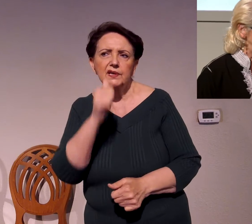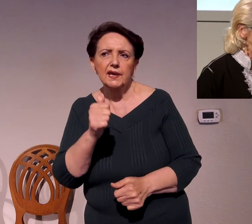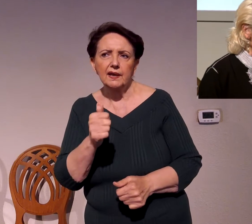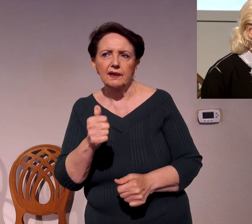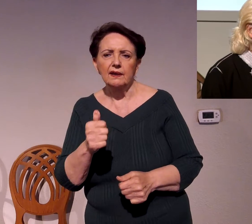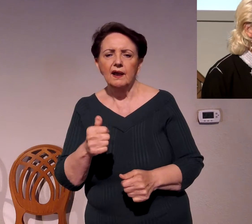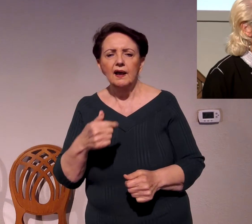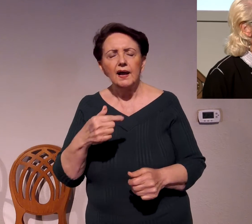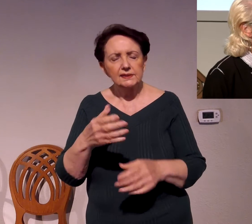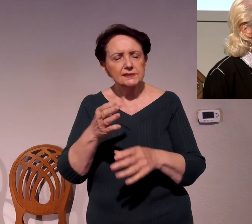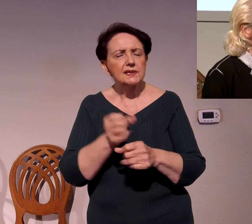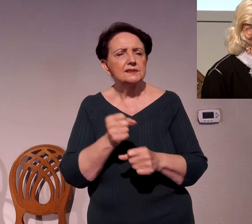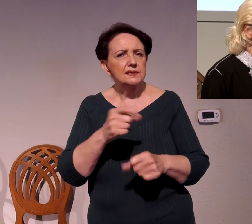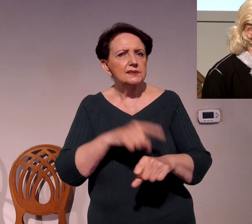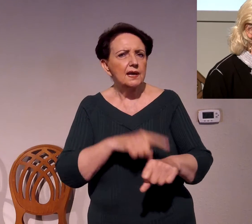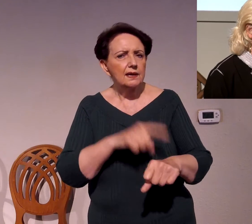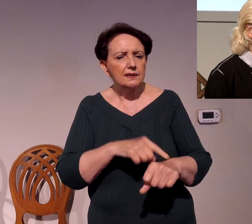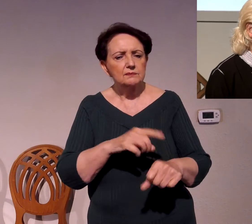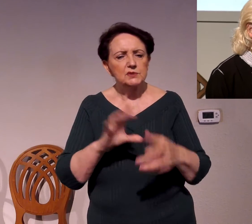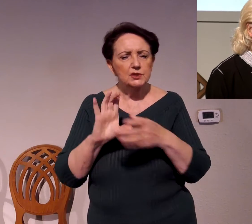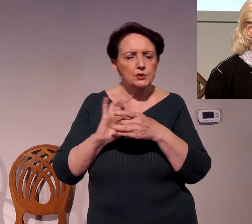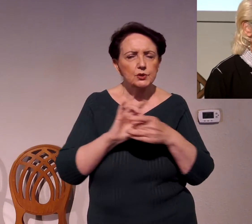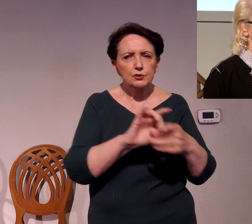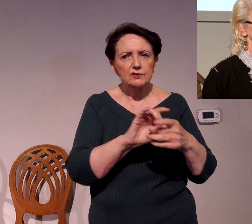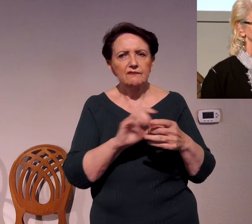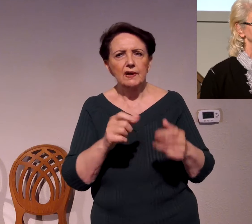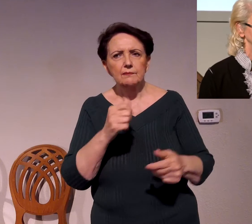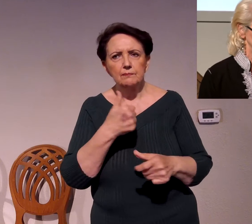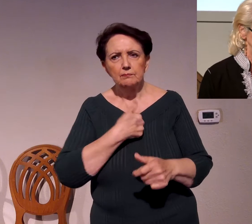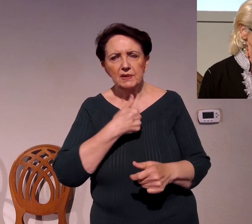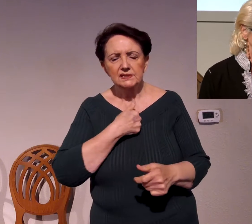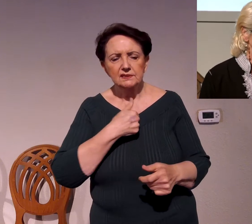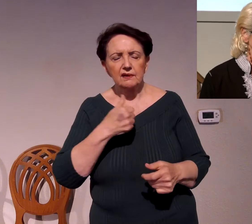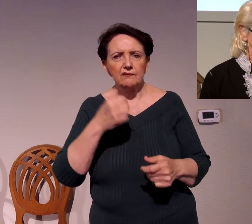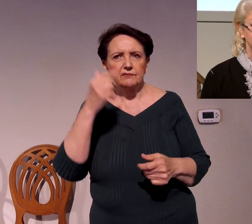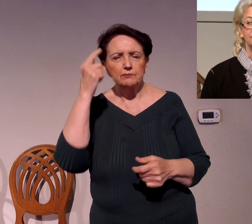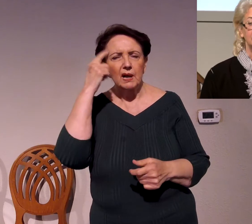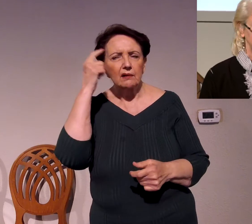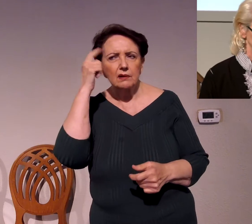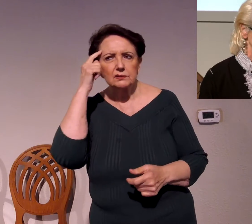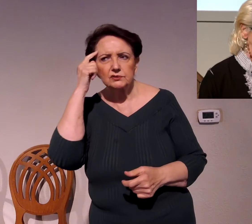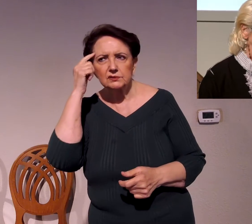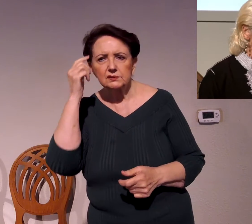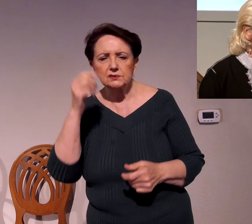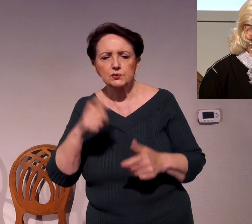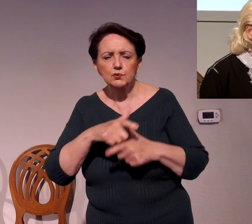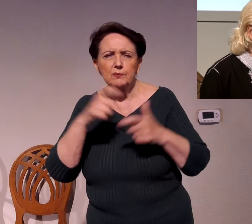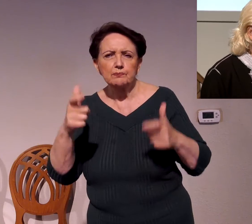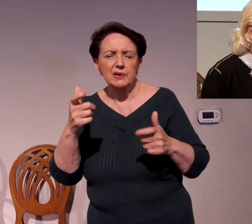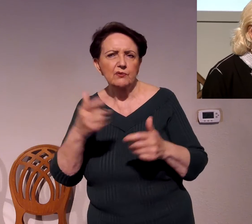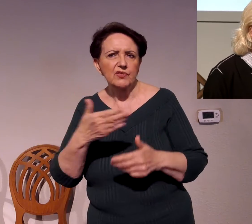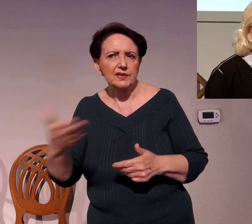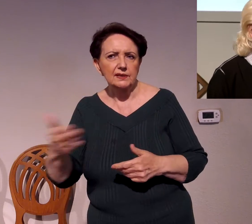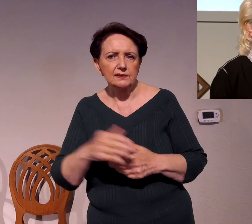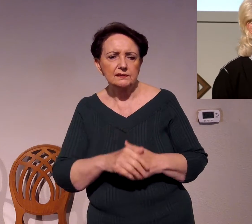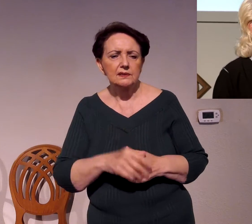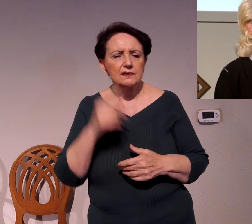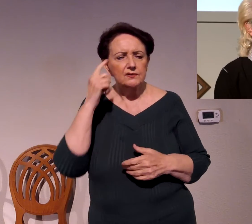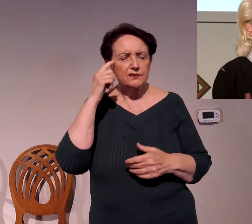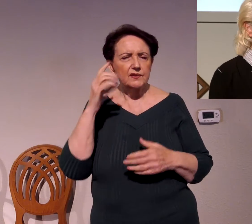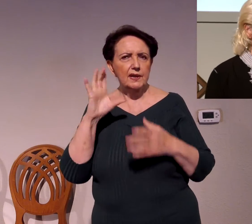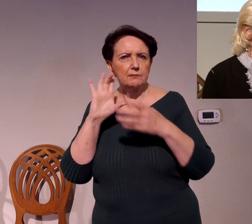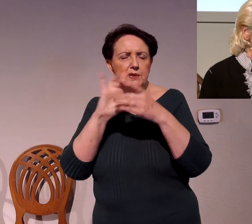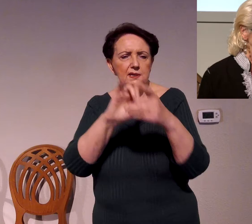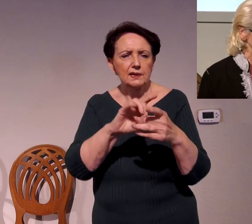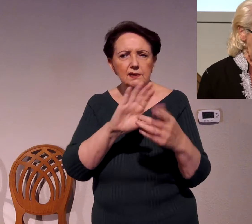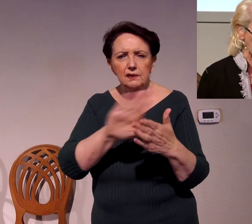do not take the time to unify myself in my consciousness with big things. To think I am one with